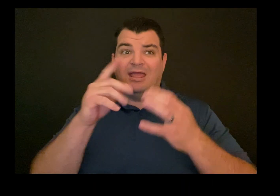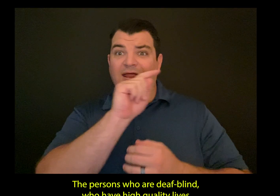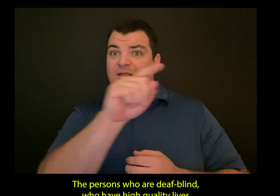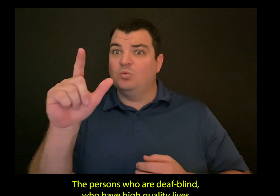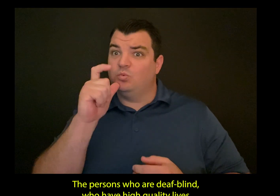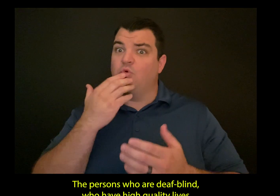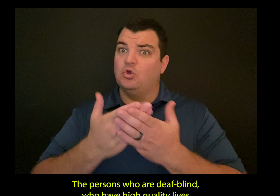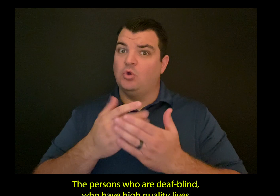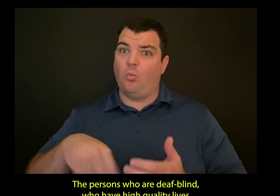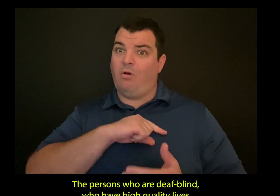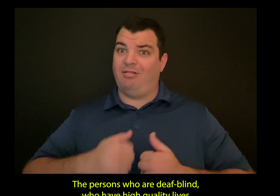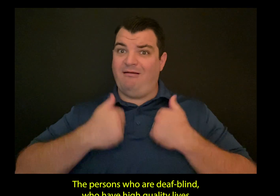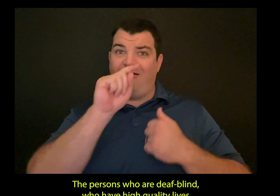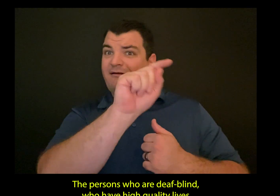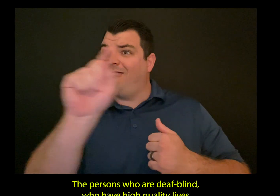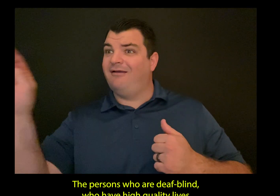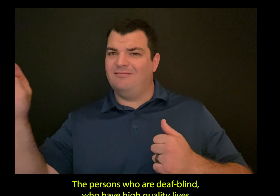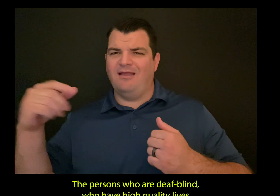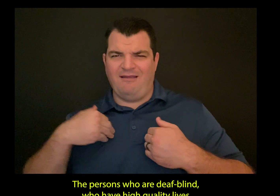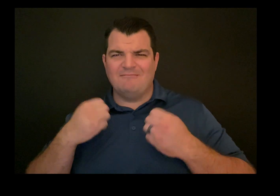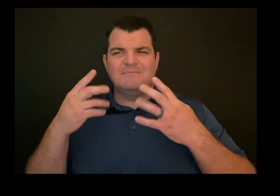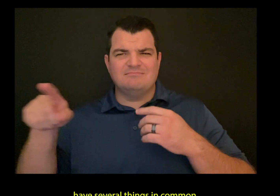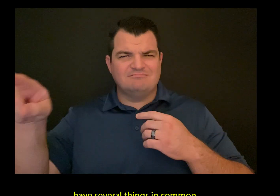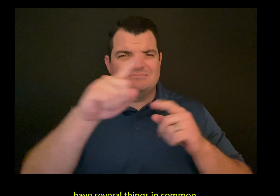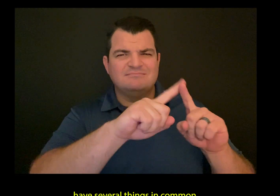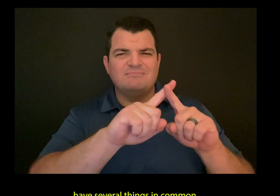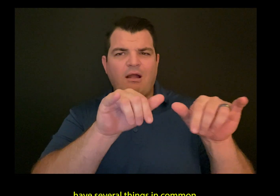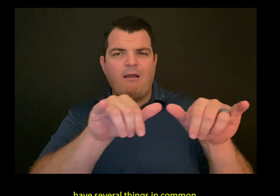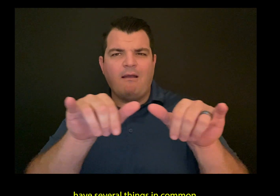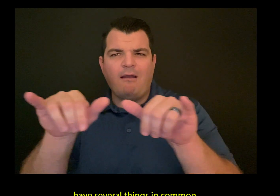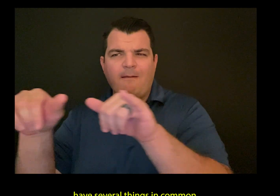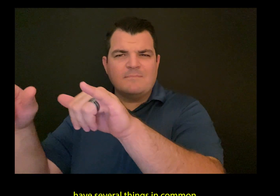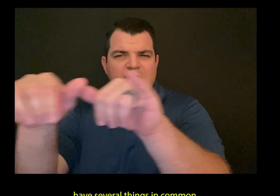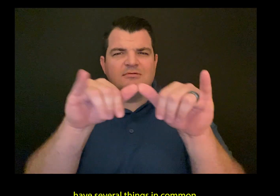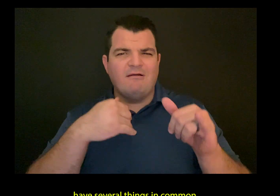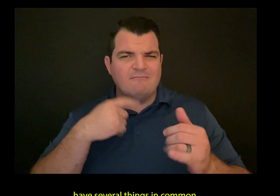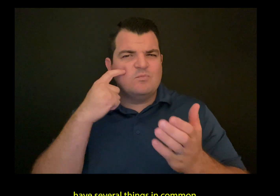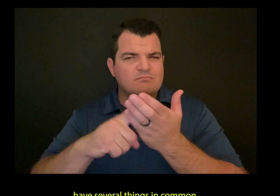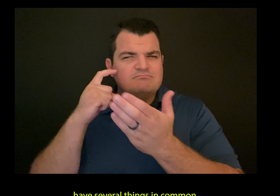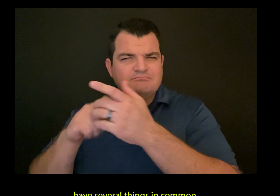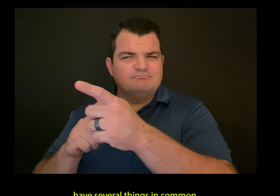The persons who are deafblind who have high quality lives have several things in common.